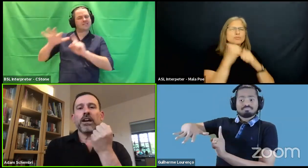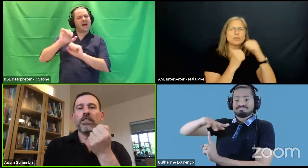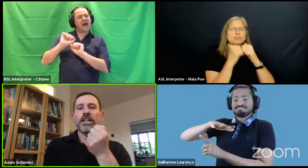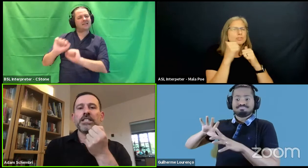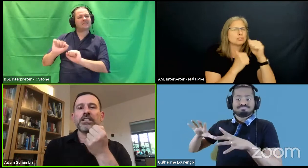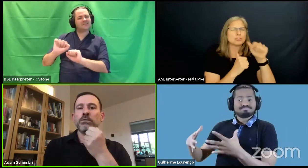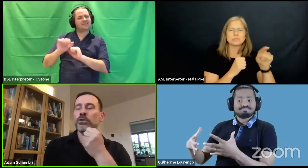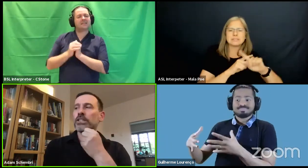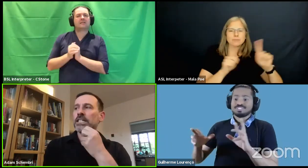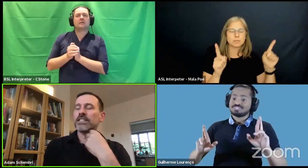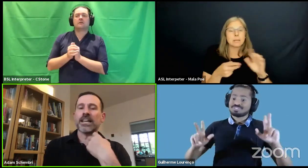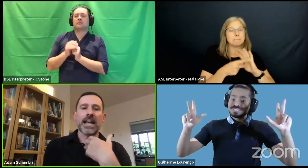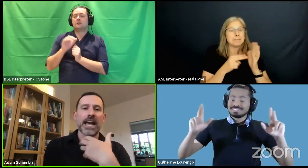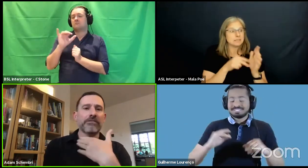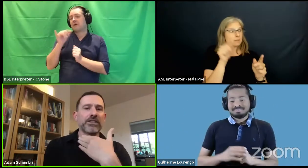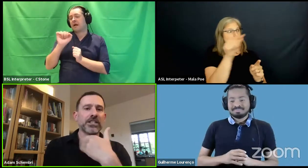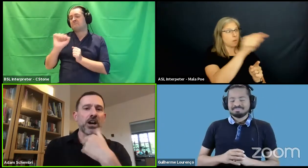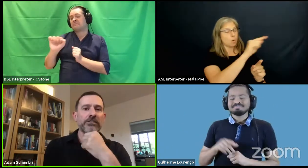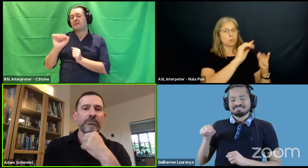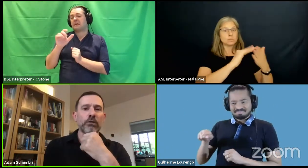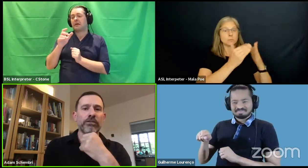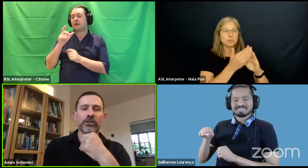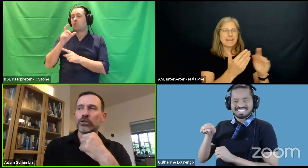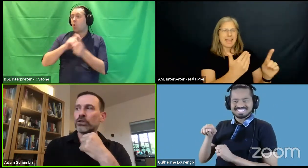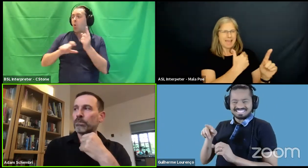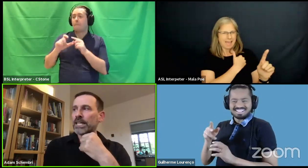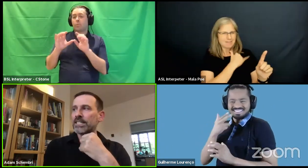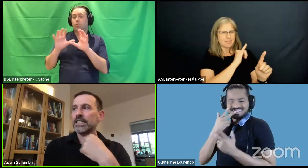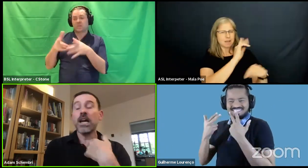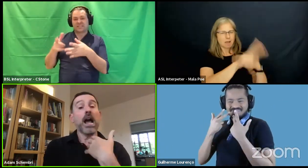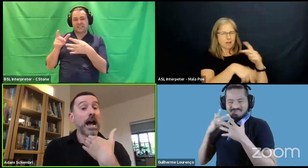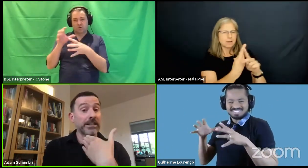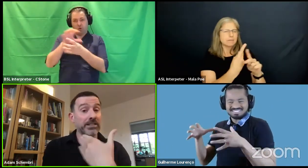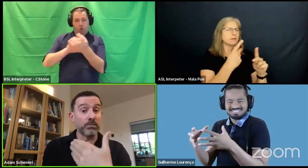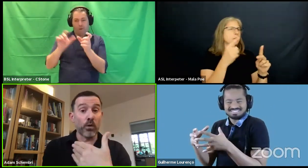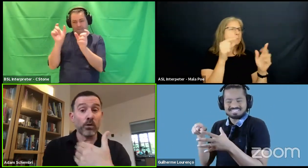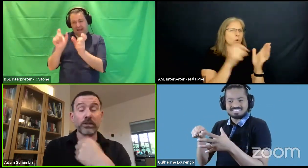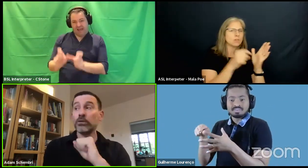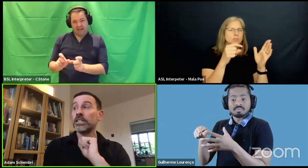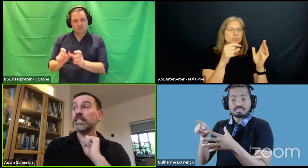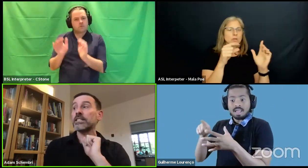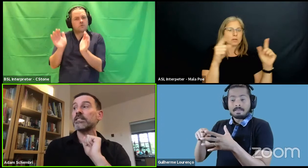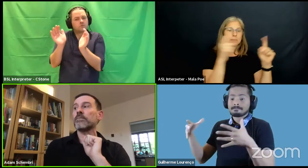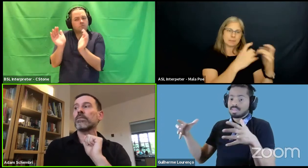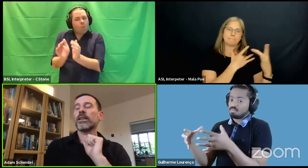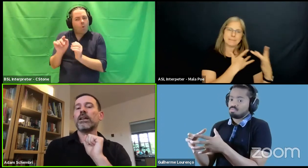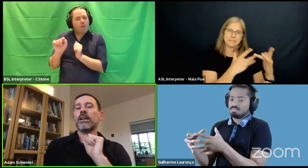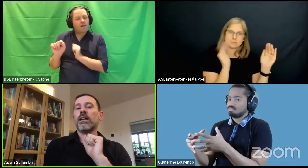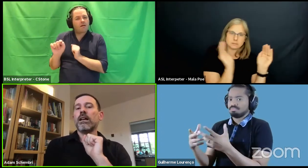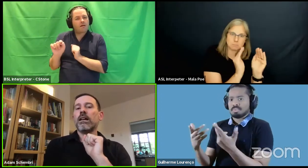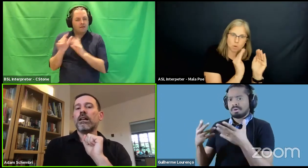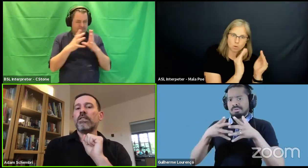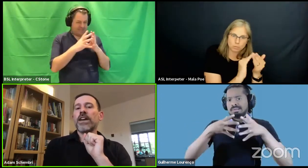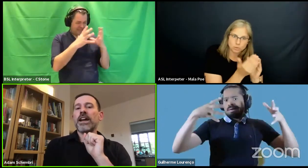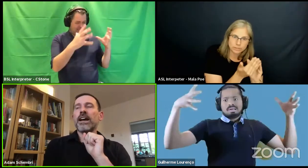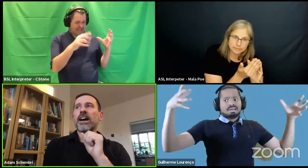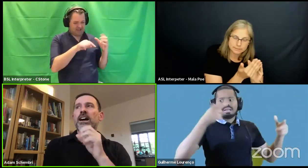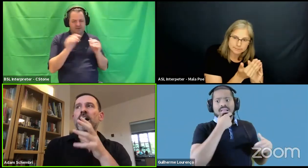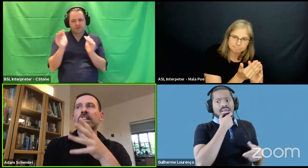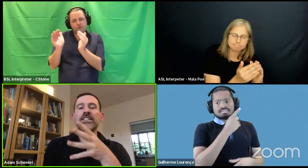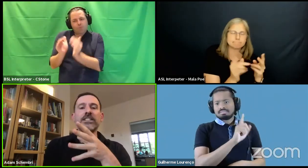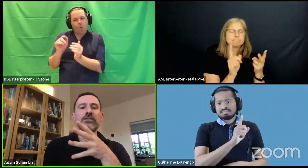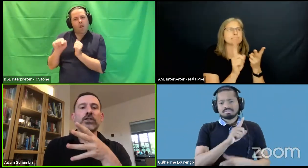often these communities that have this kind of morphological complexity are small communities.